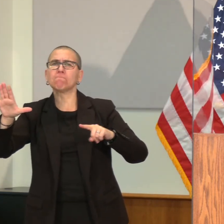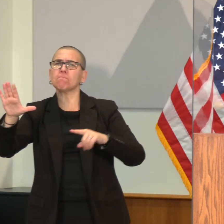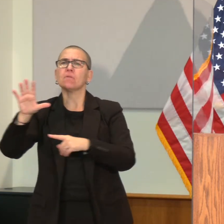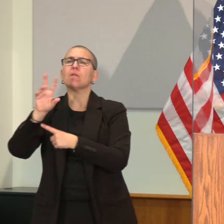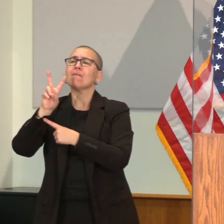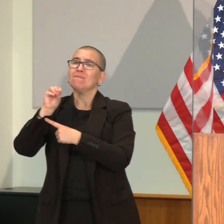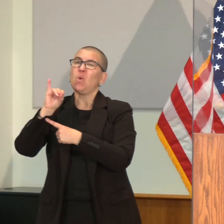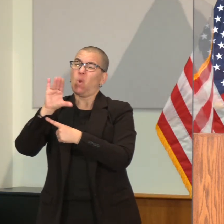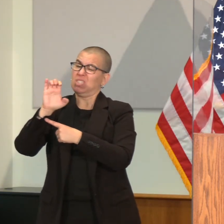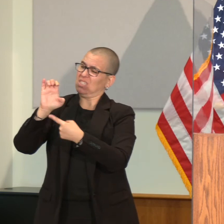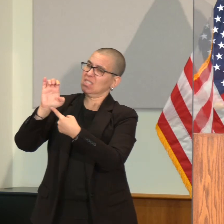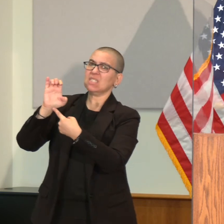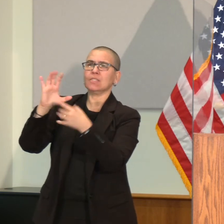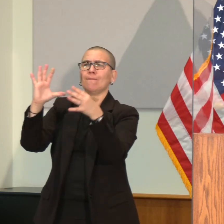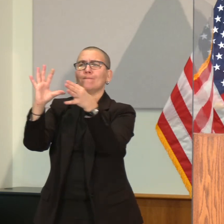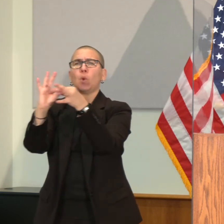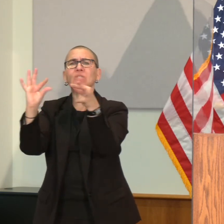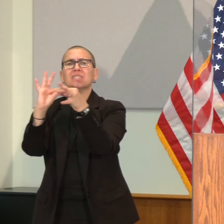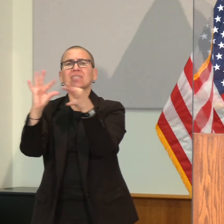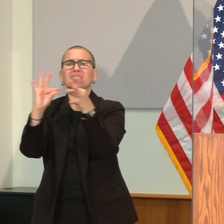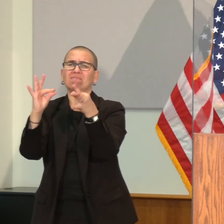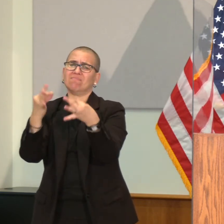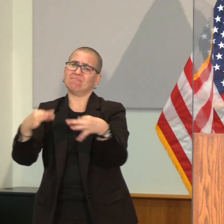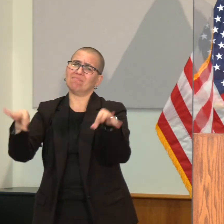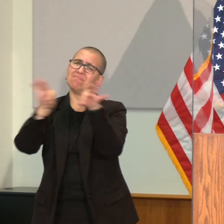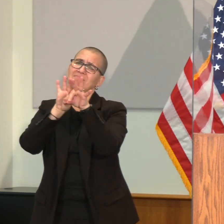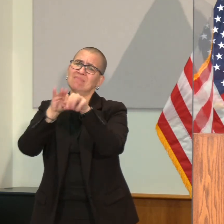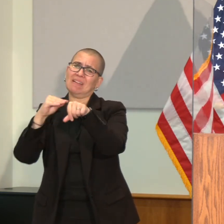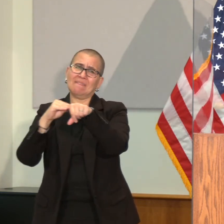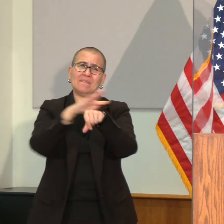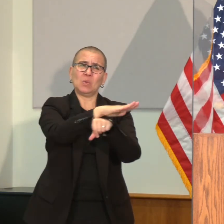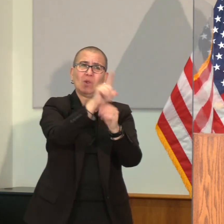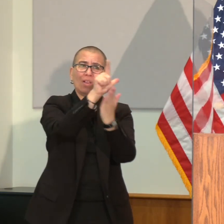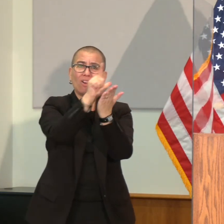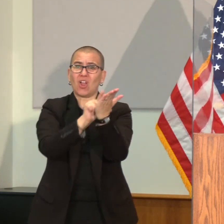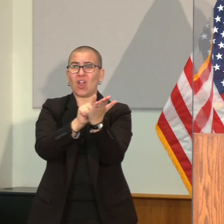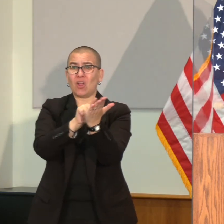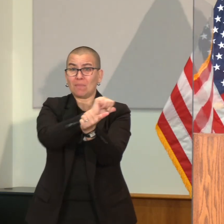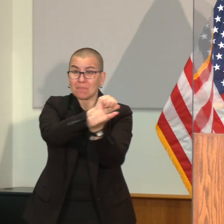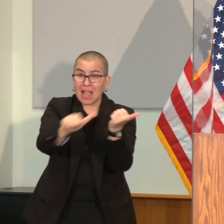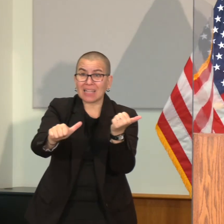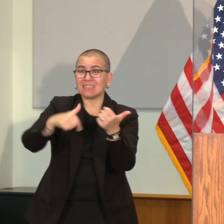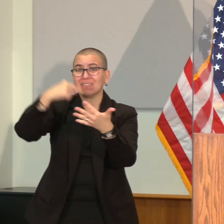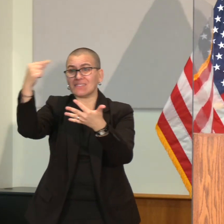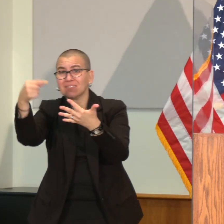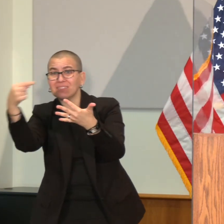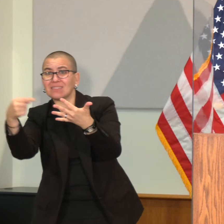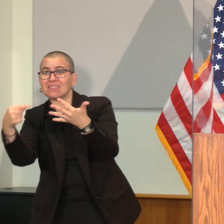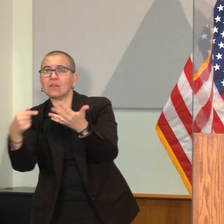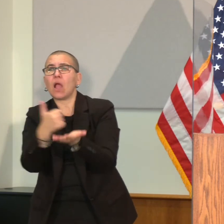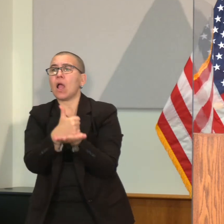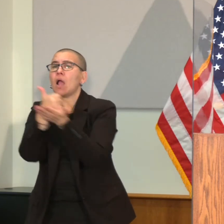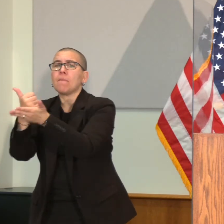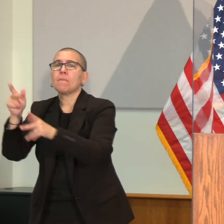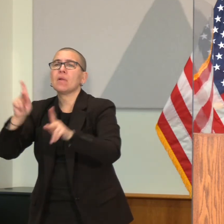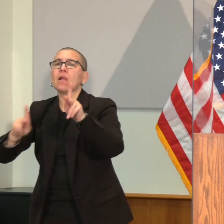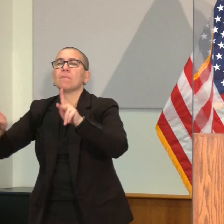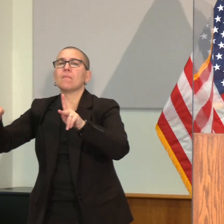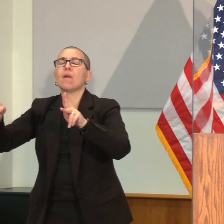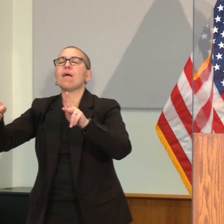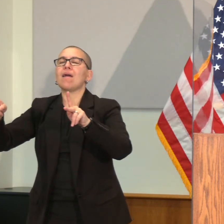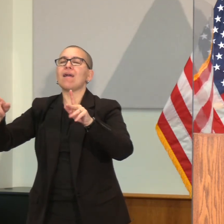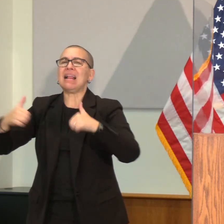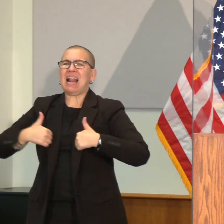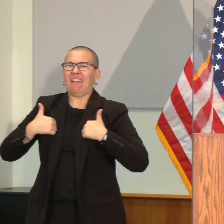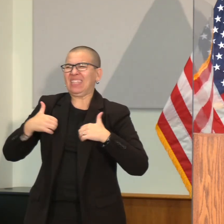has the potential to influence this legislation and get it passed and start making a difference in people's lives. And that's incredibly encouraging. So I'm